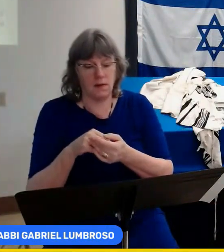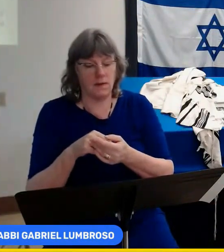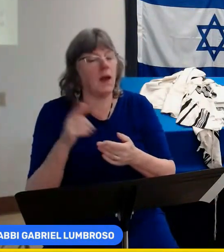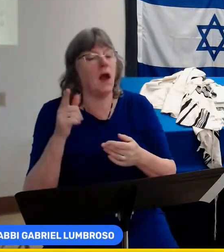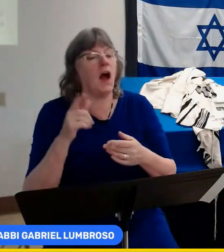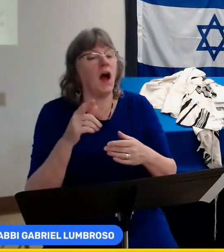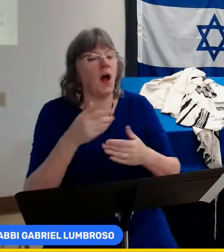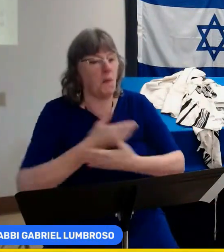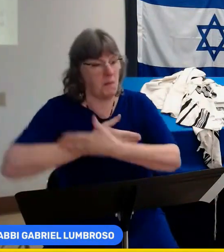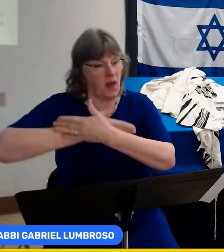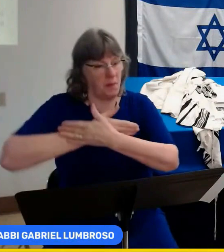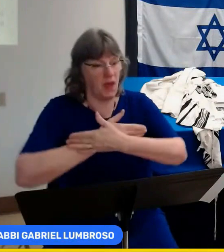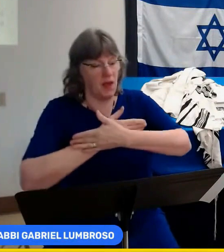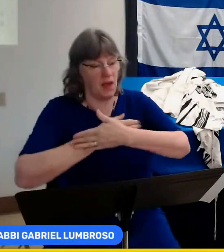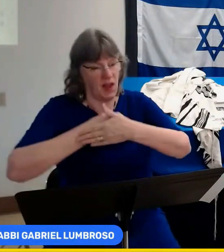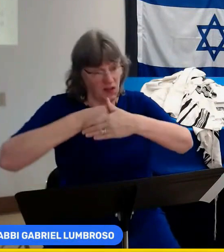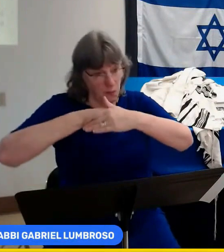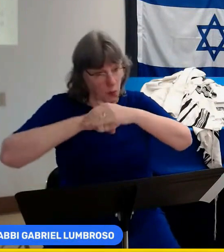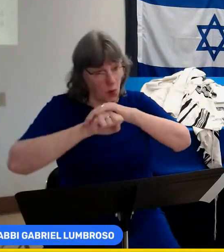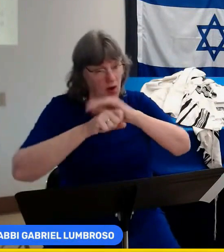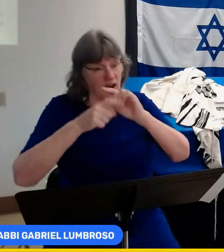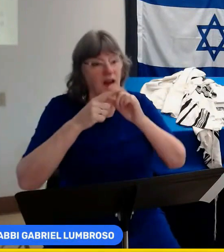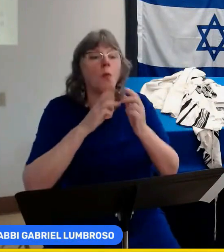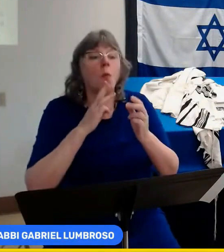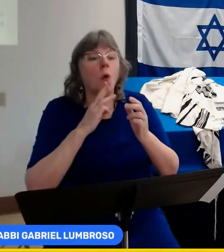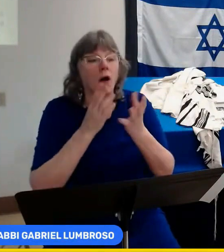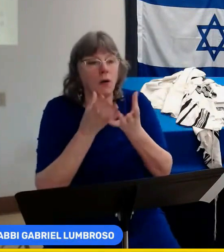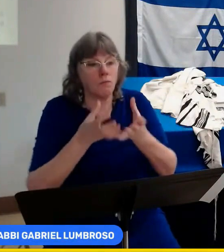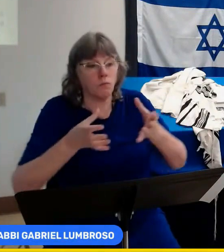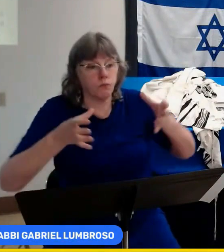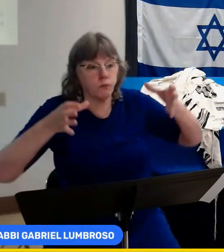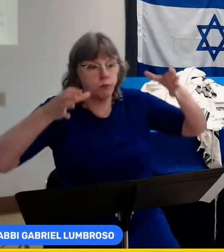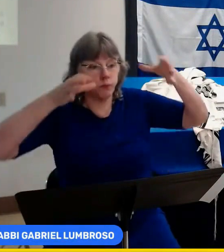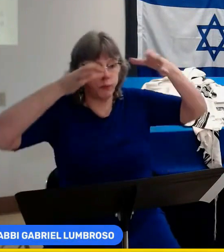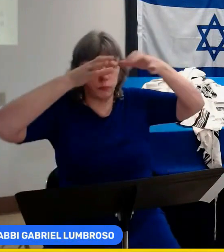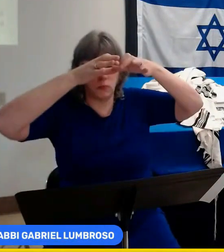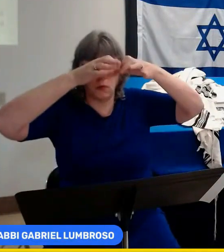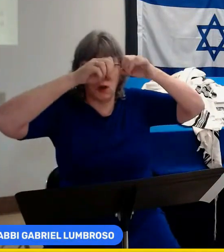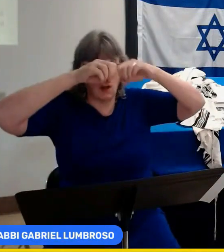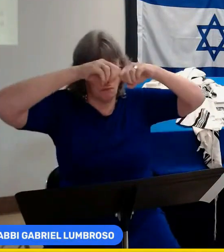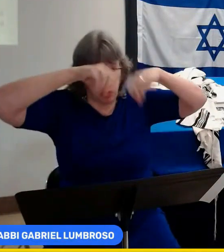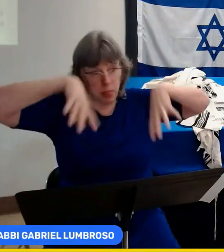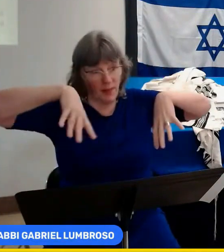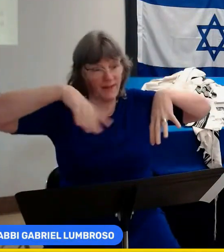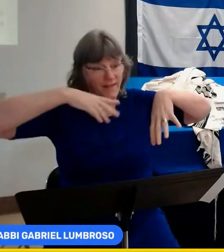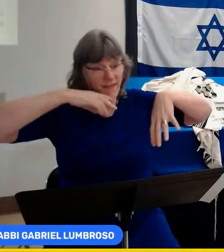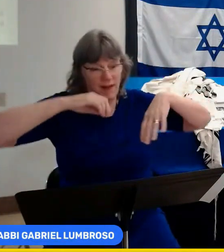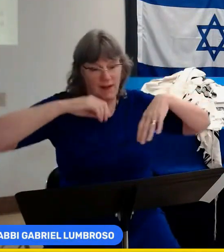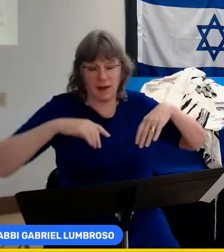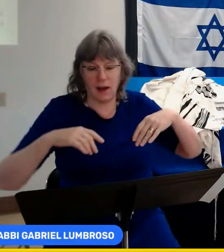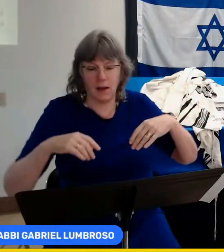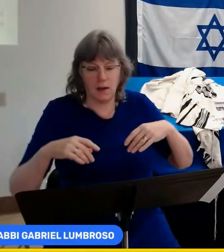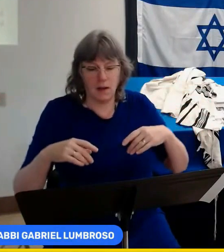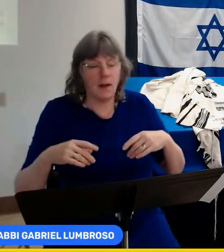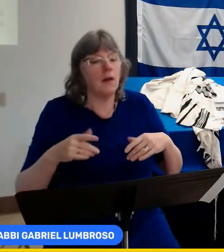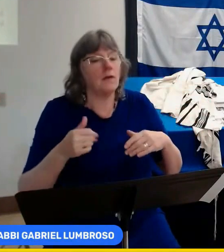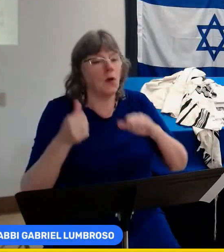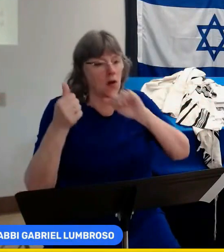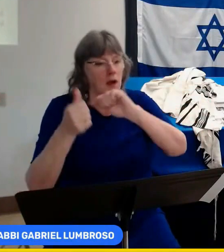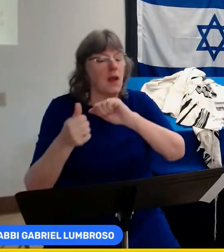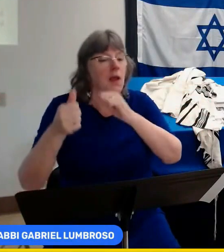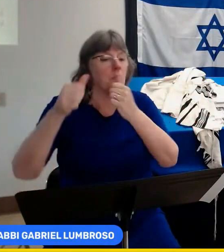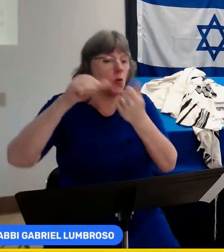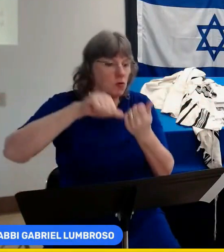sack, they say that people immerse in order to emerge and be born again, new creature of God. Immersion and baptism